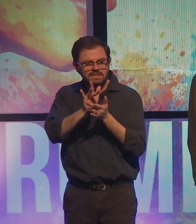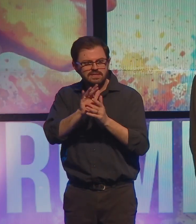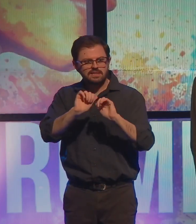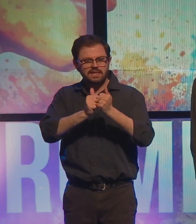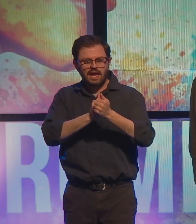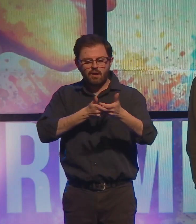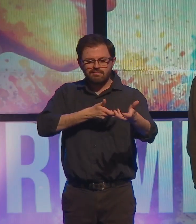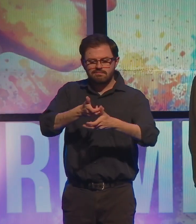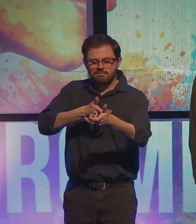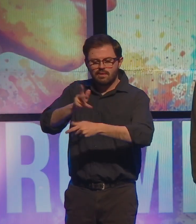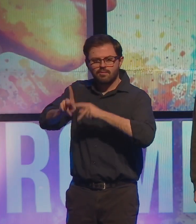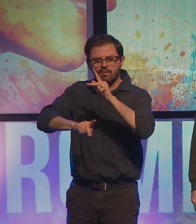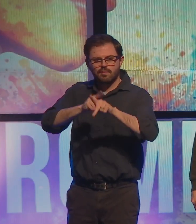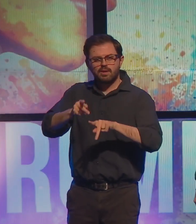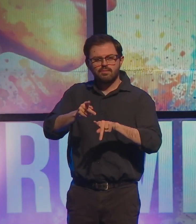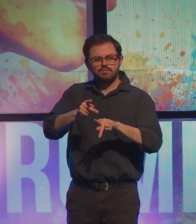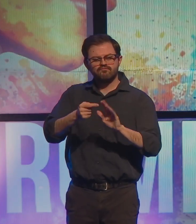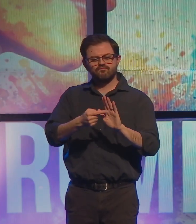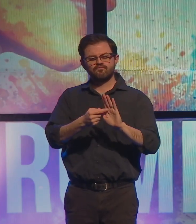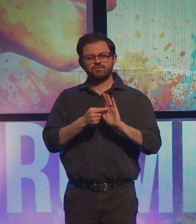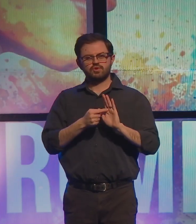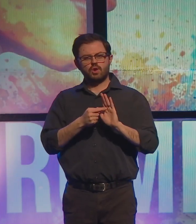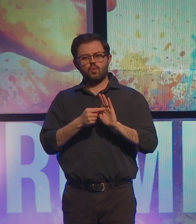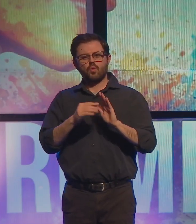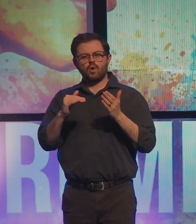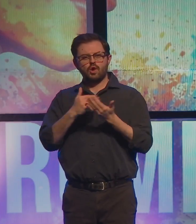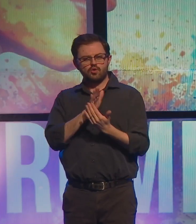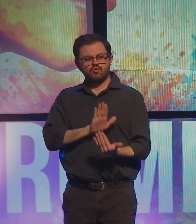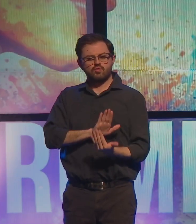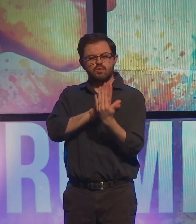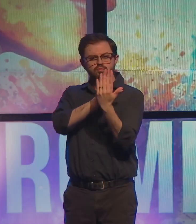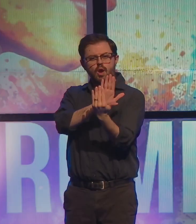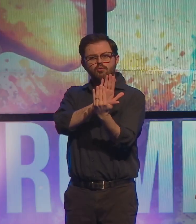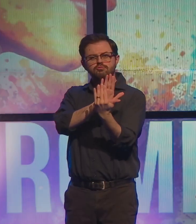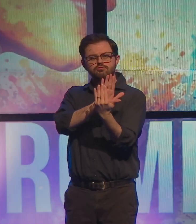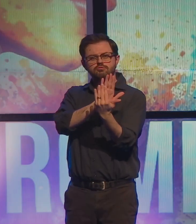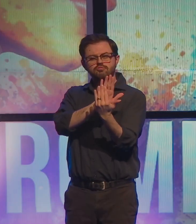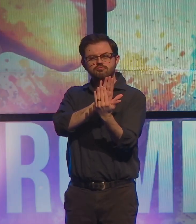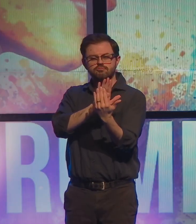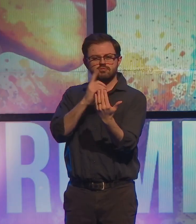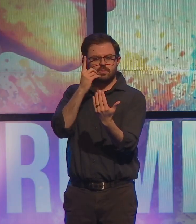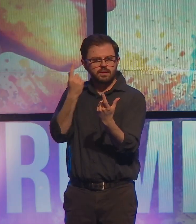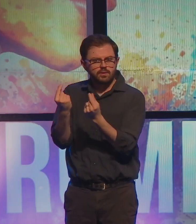us a new way of showing up when that wound gets touched.